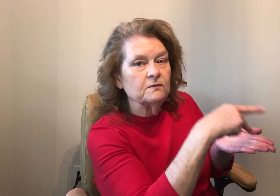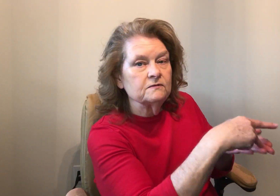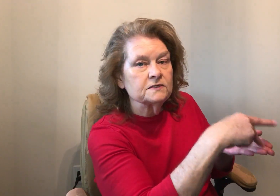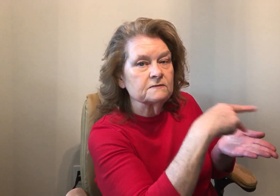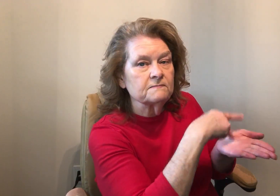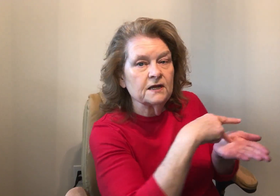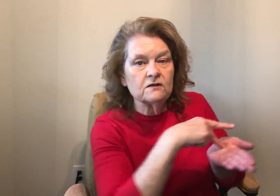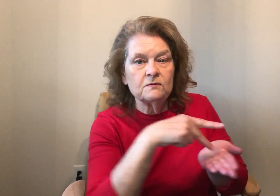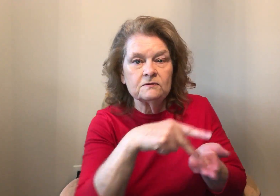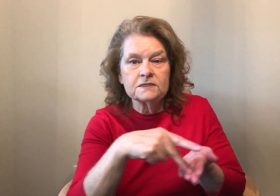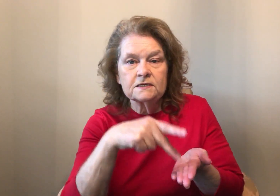Parables, parables,